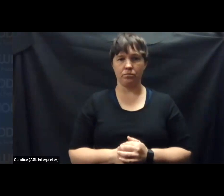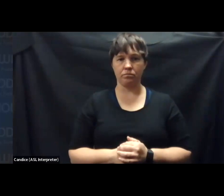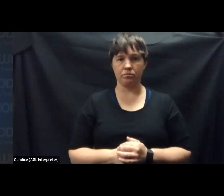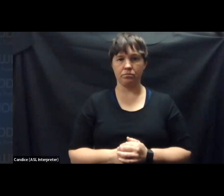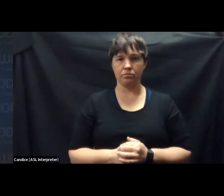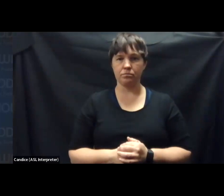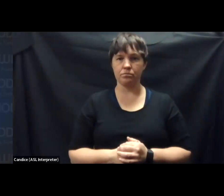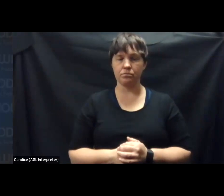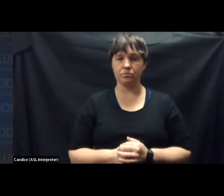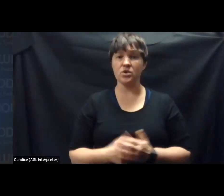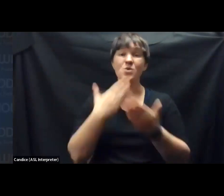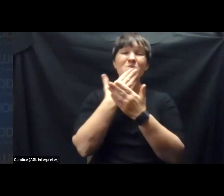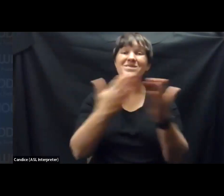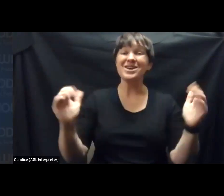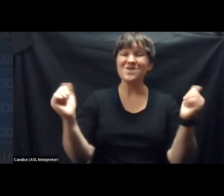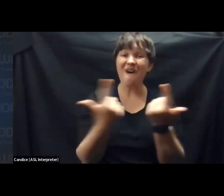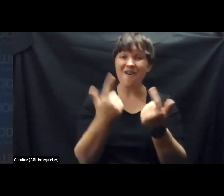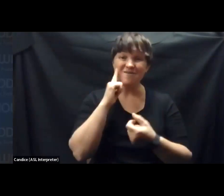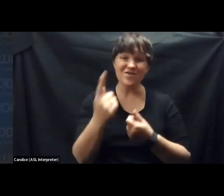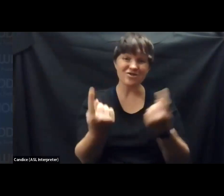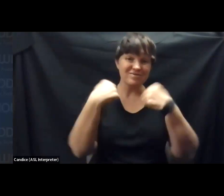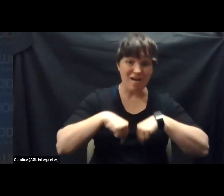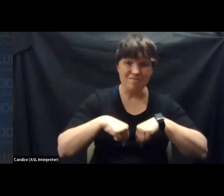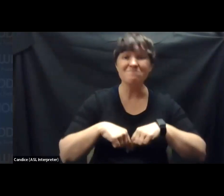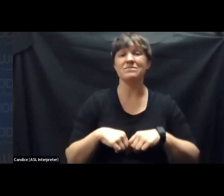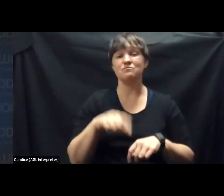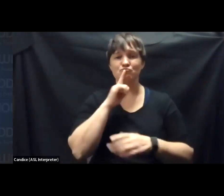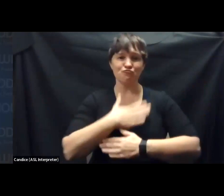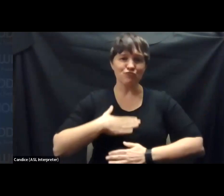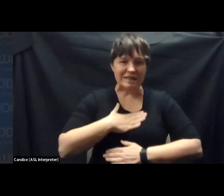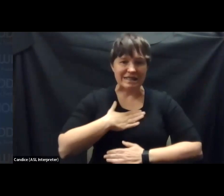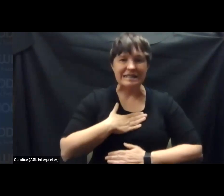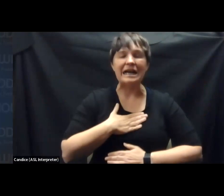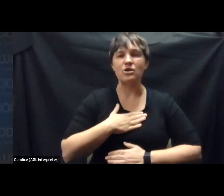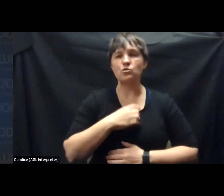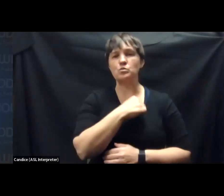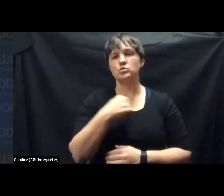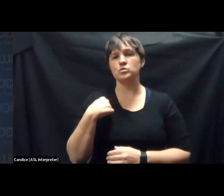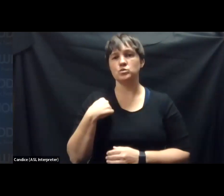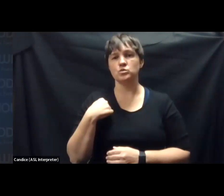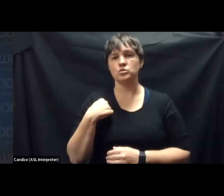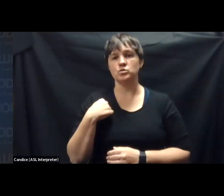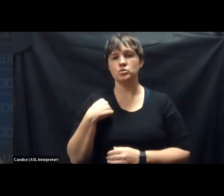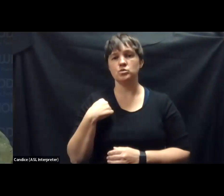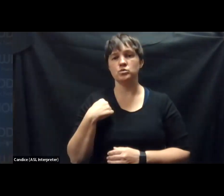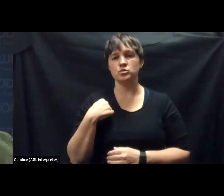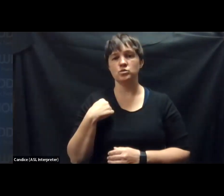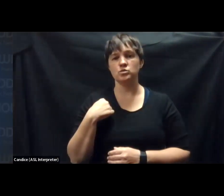So, well, thank you guys, everybody, for coming. I appreciate it. And we will,